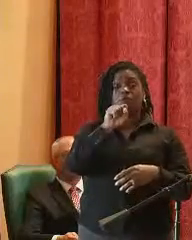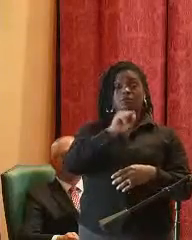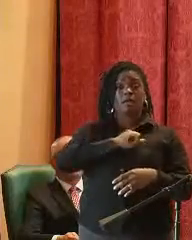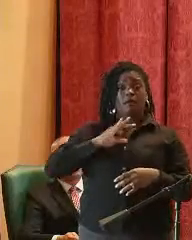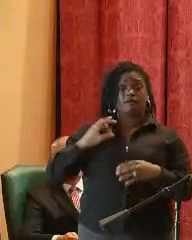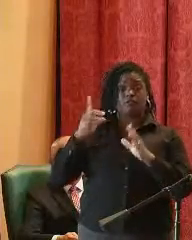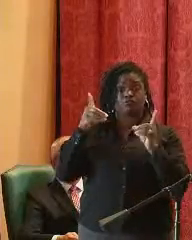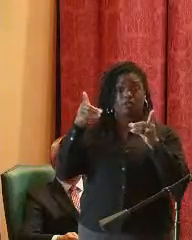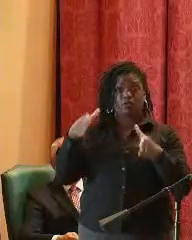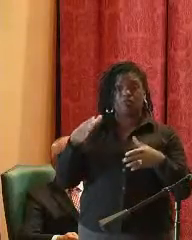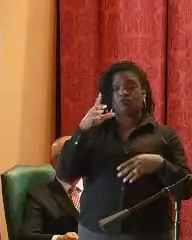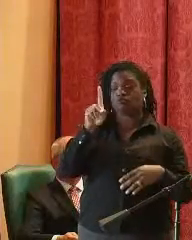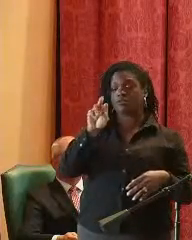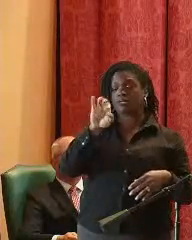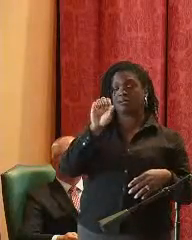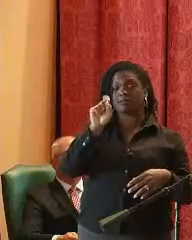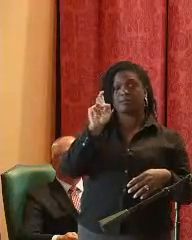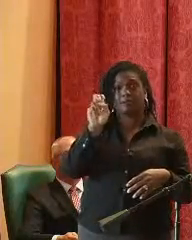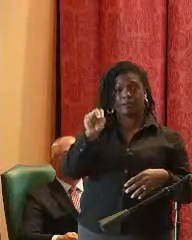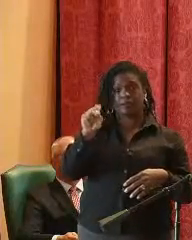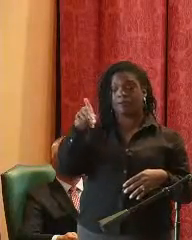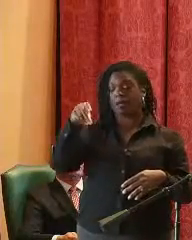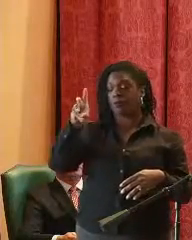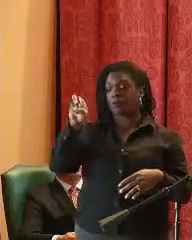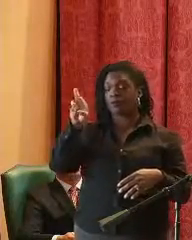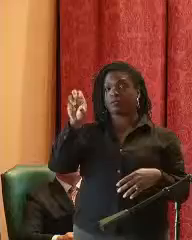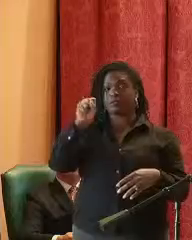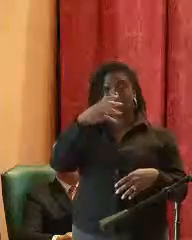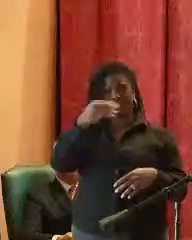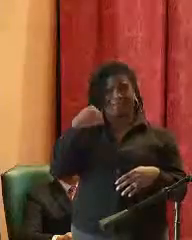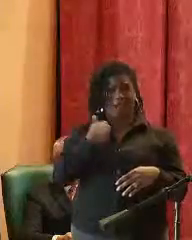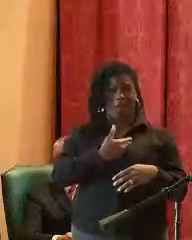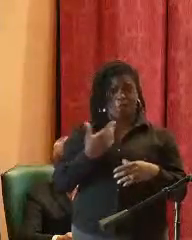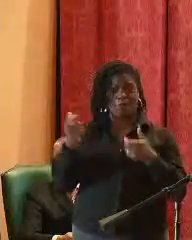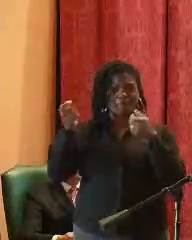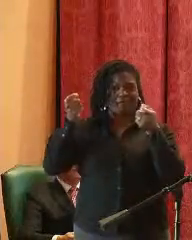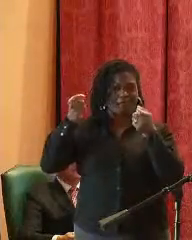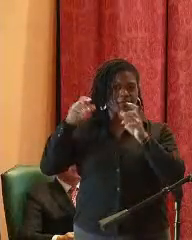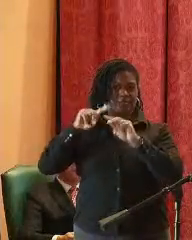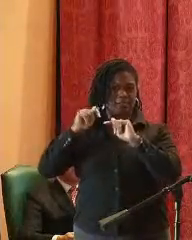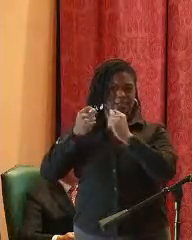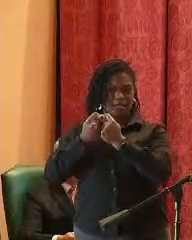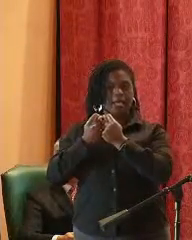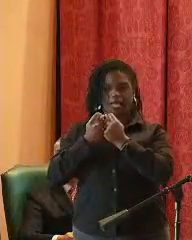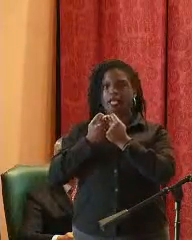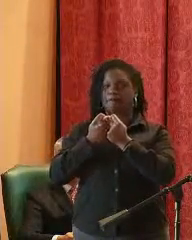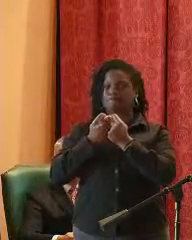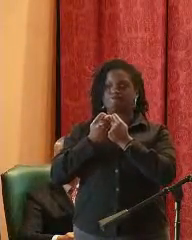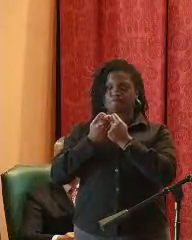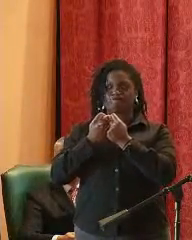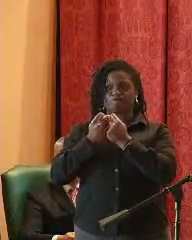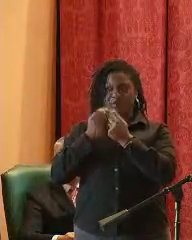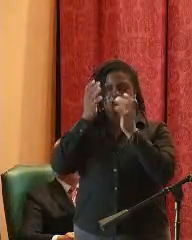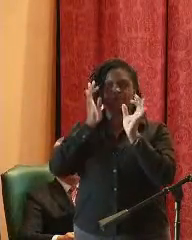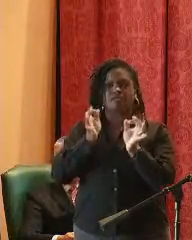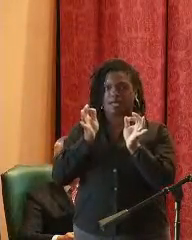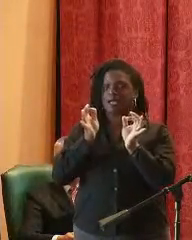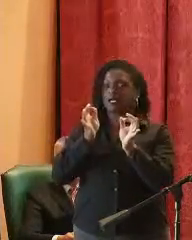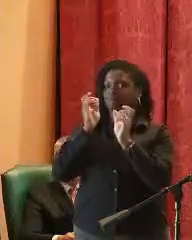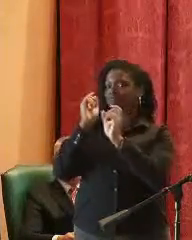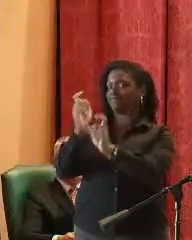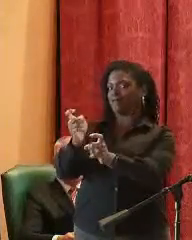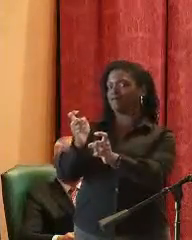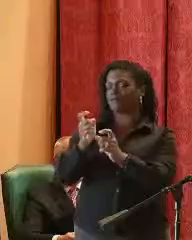Powers, and our entire management team, I'd like to proceed with the following presentation. I decided to